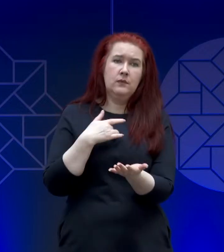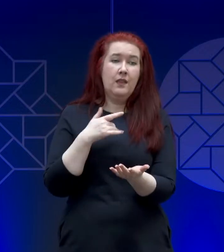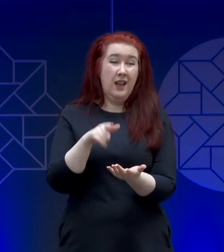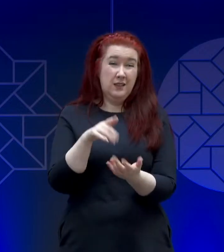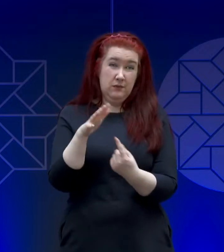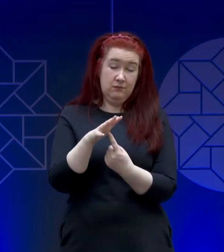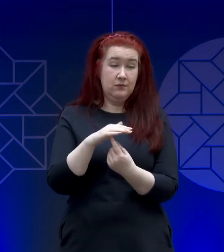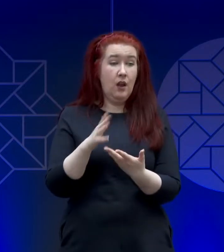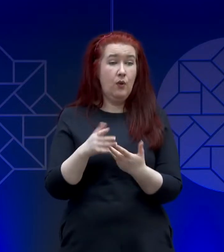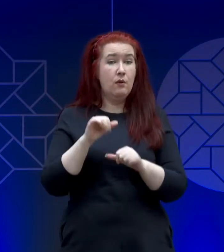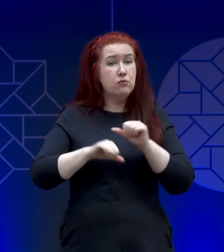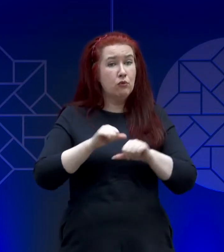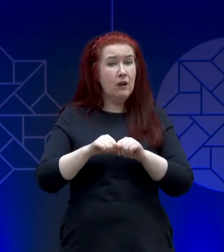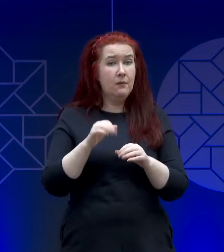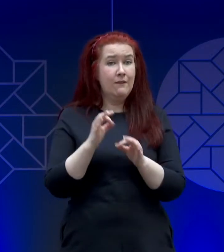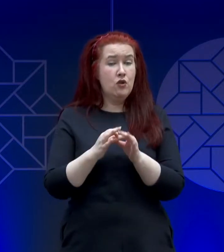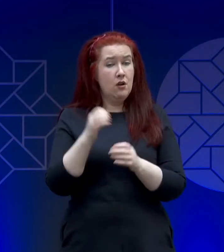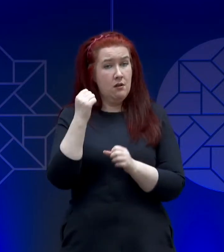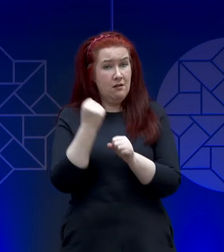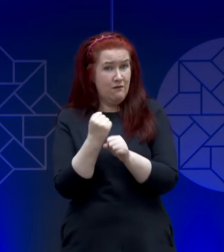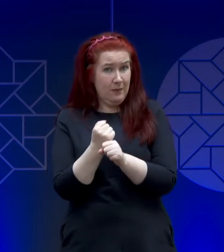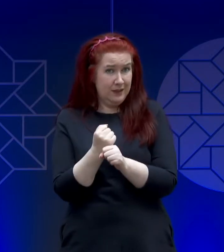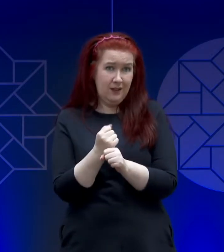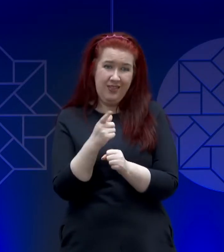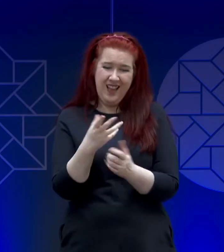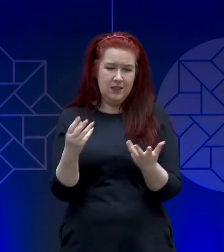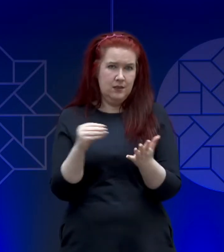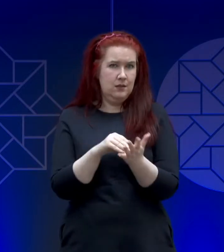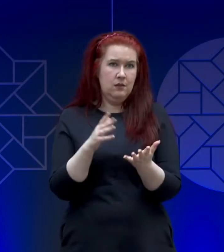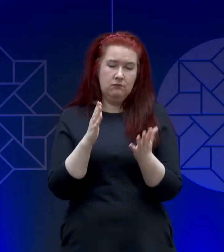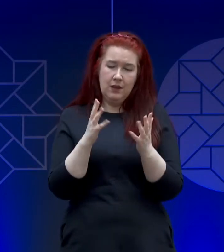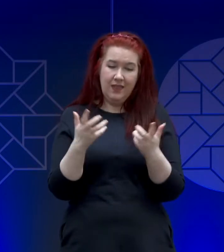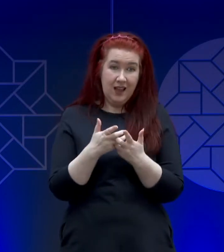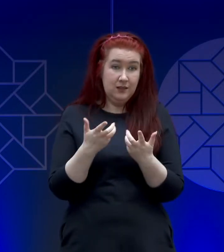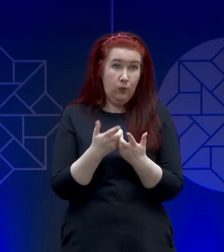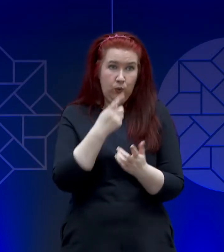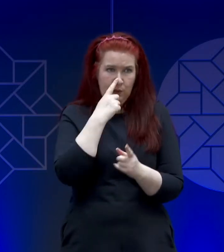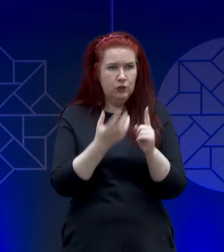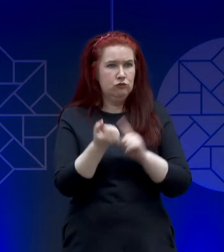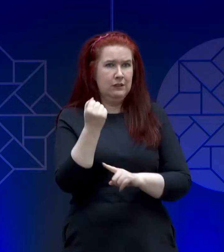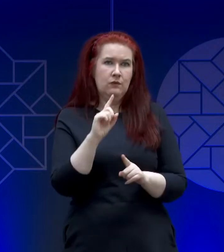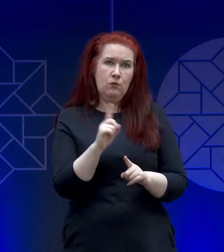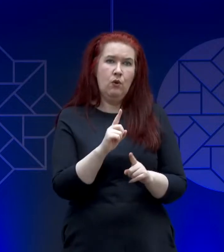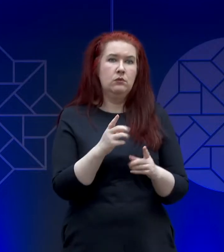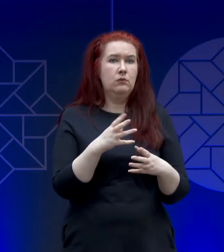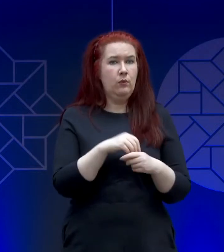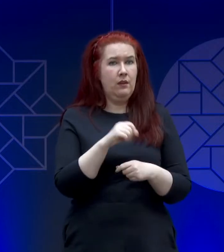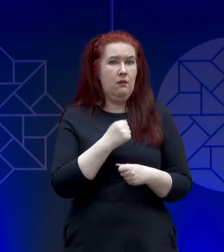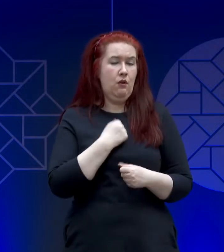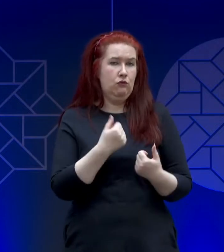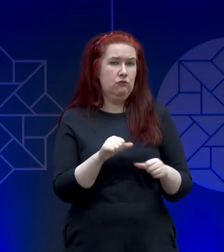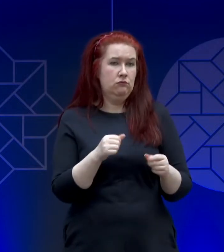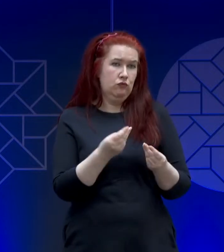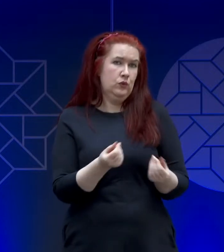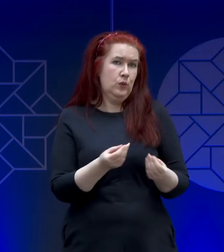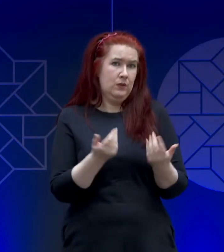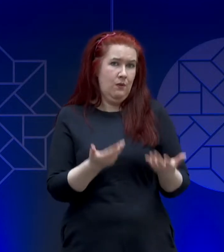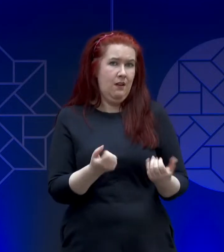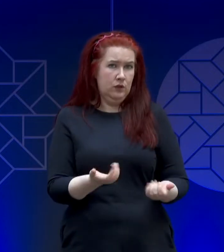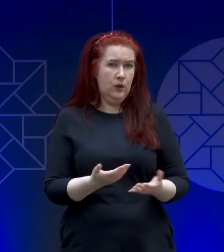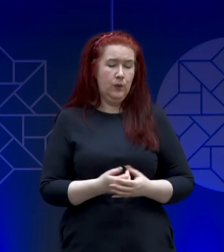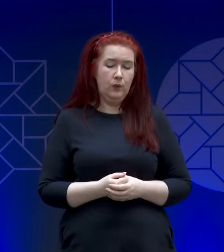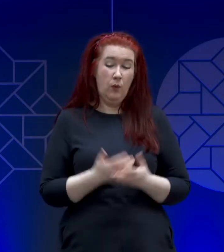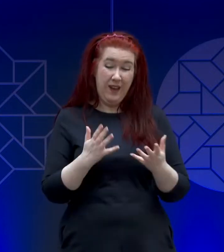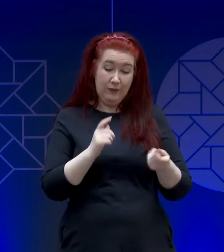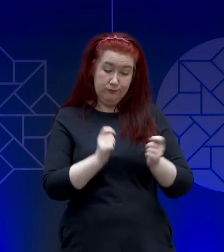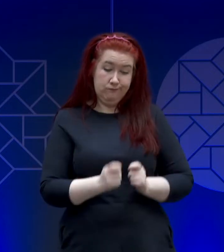It's the only way that you will get good outcomes within the available resources that we have just now. And we have to configure our approach